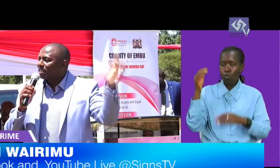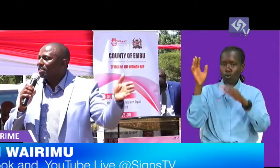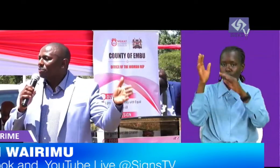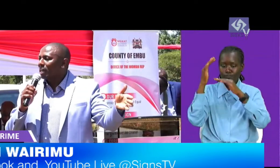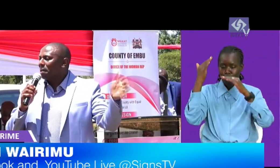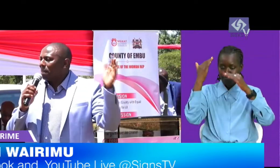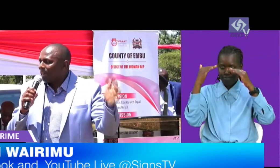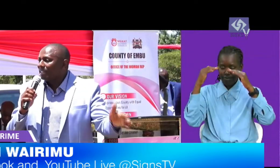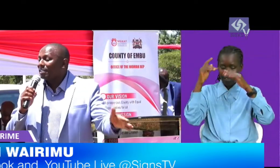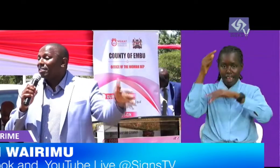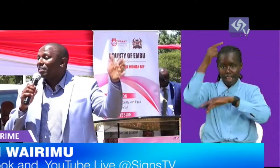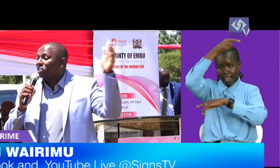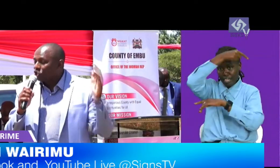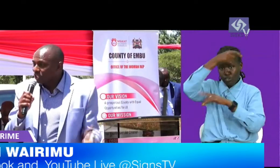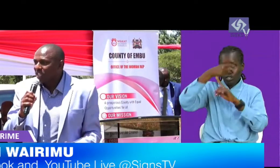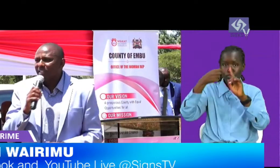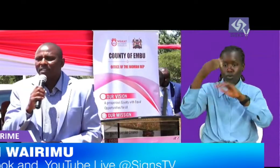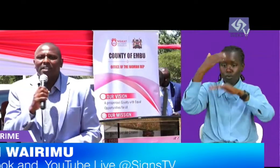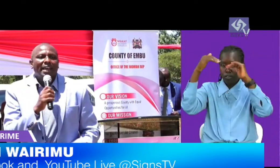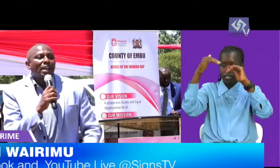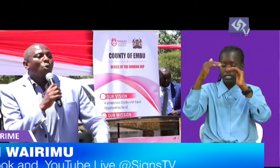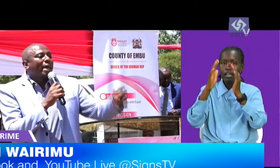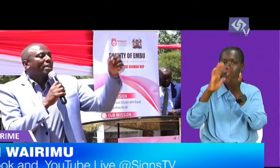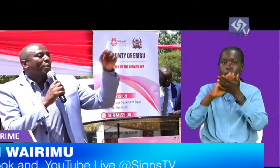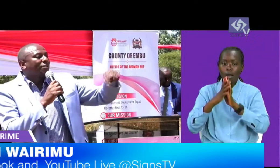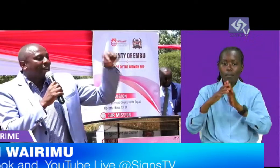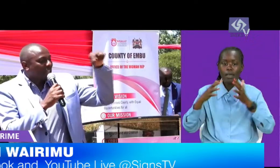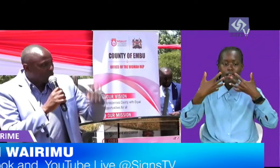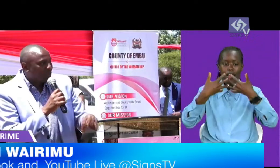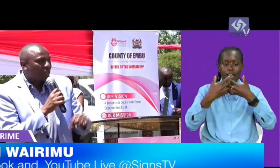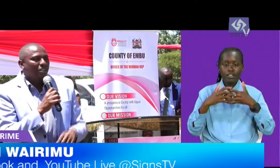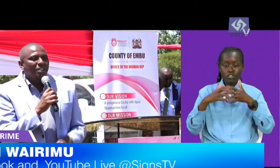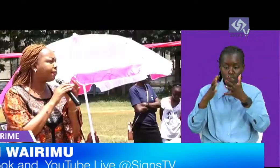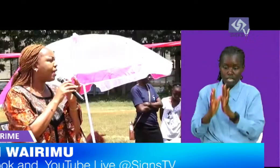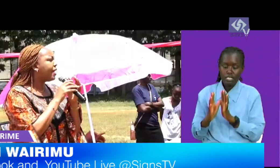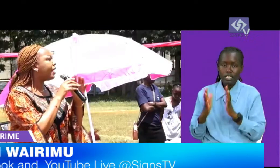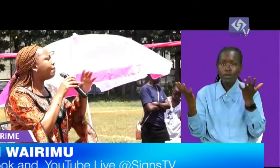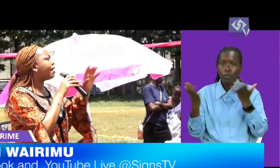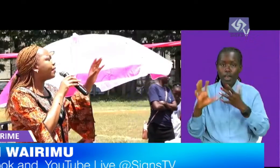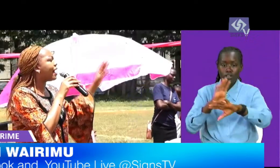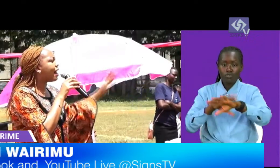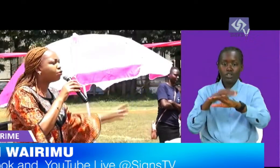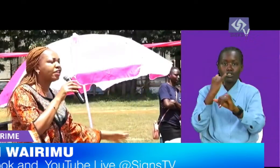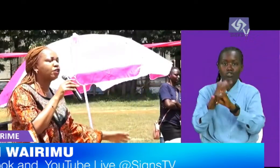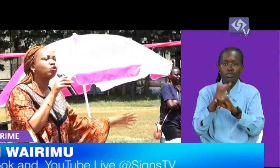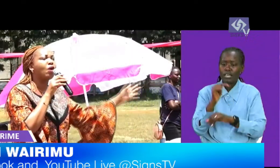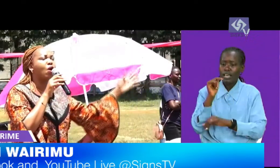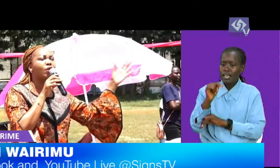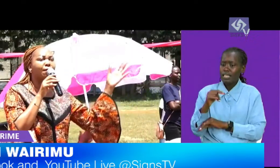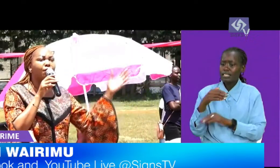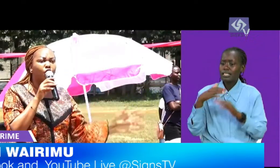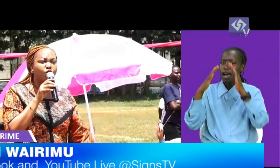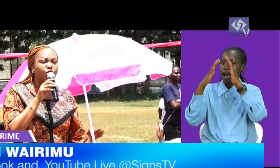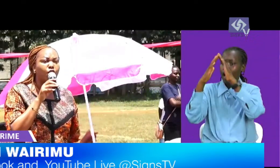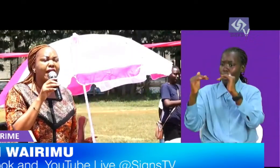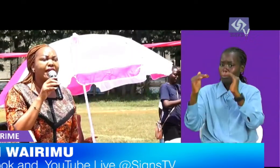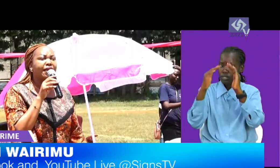universities, become architects and engineers, and where they will find jobs. Hii mambo ya housing tunawaunga mkono. Hii